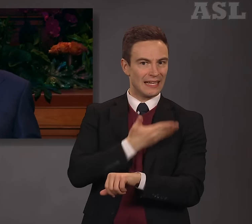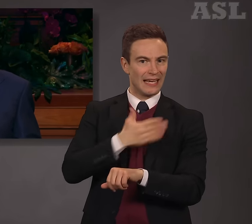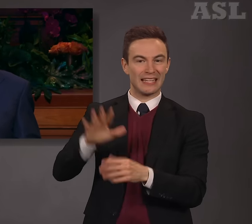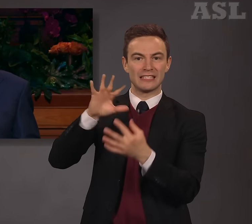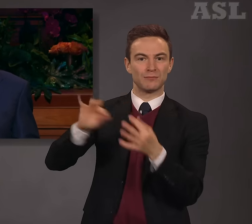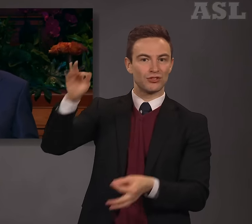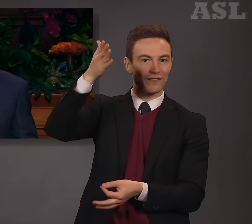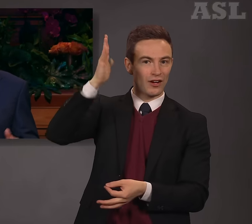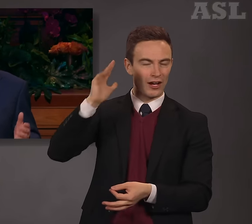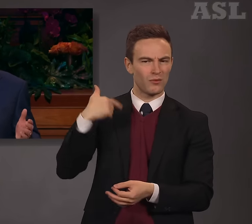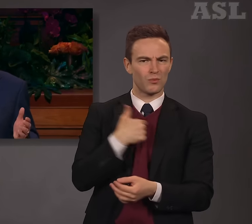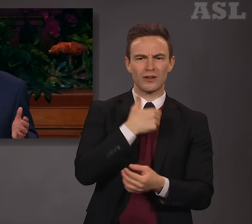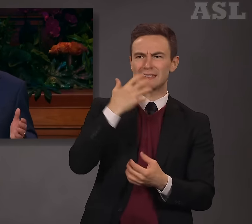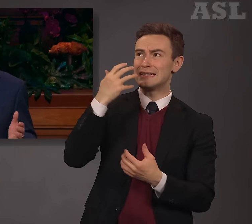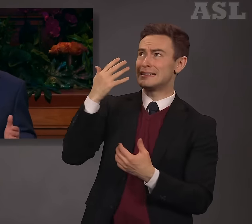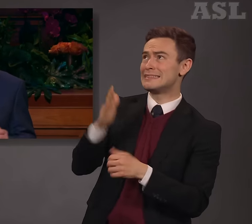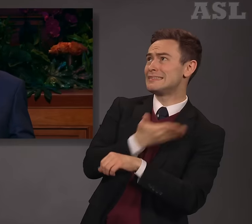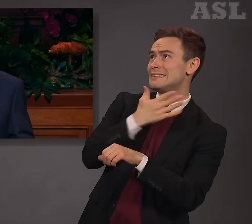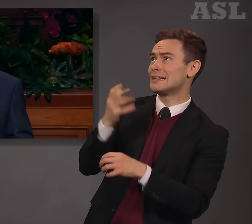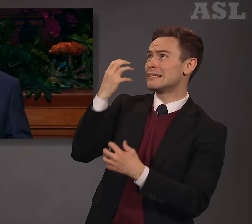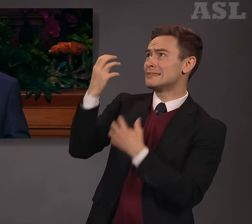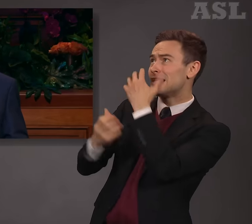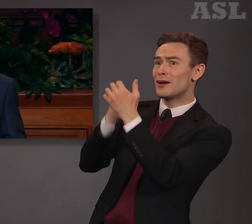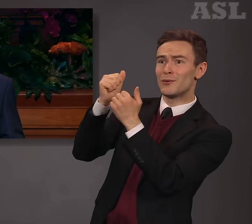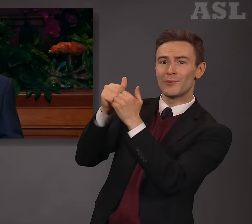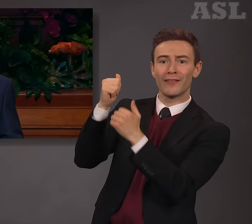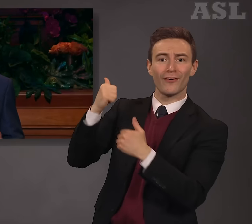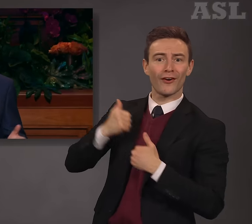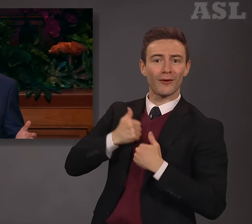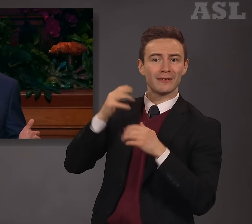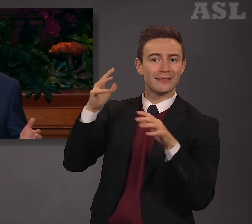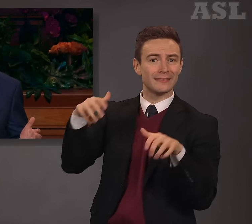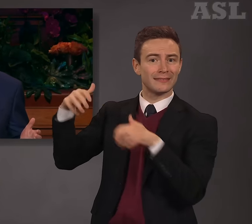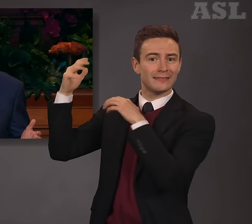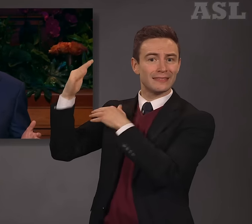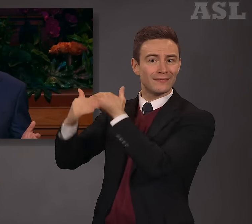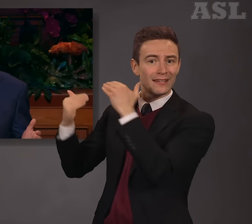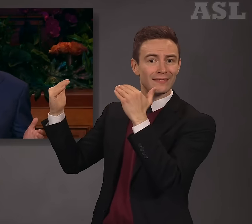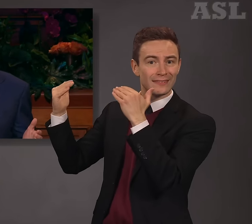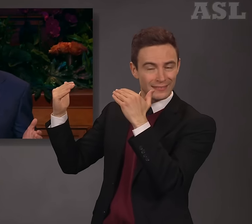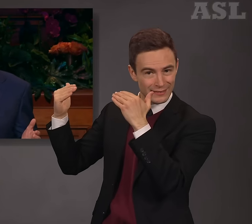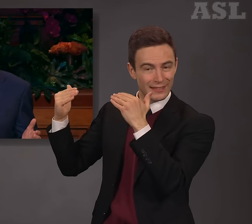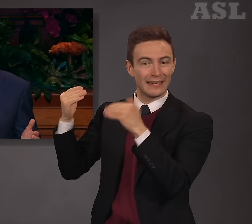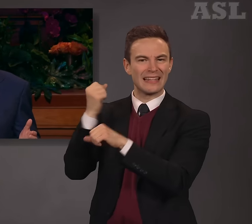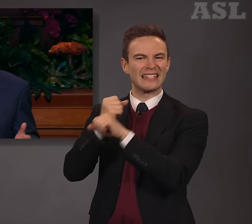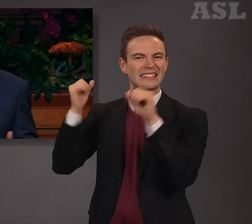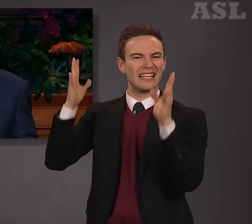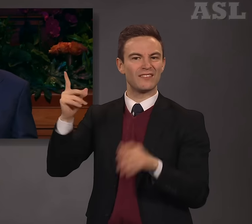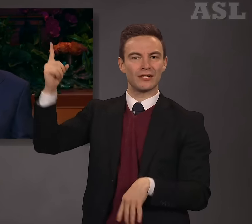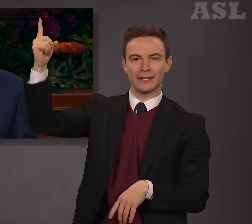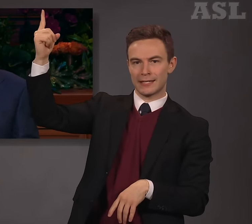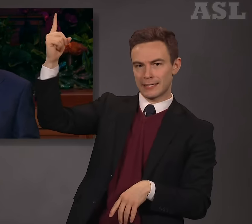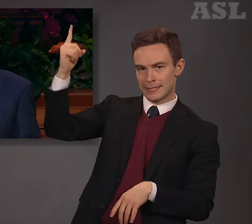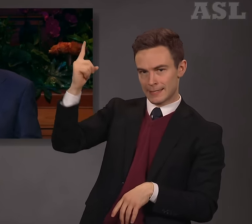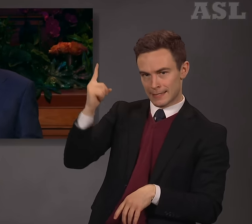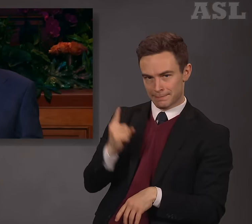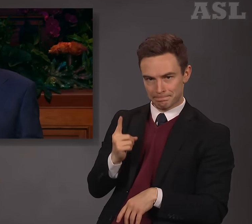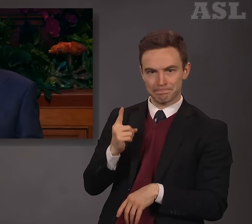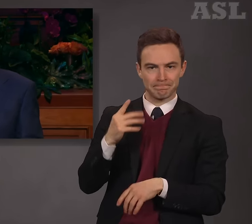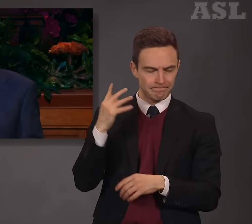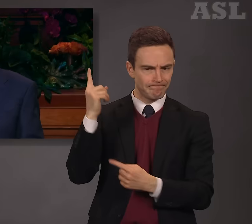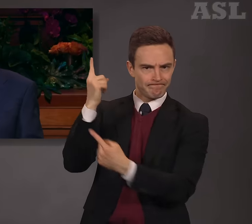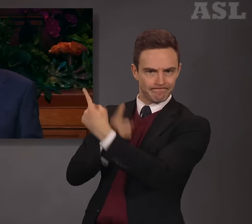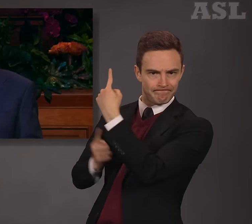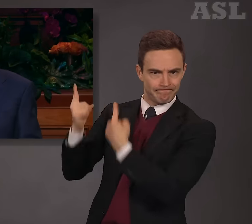of heaven." The Savior himself appeared, and prophets of old returned, bestowing additional priesthood keys to